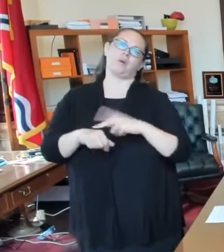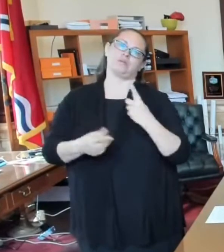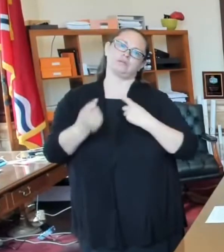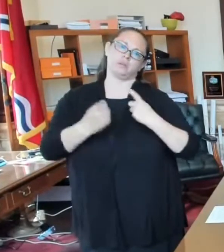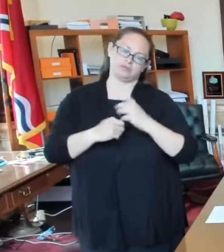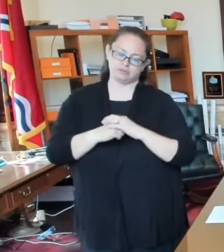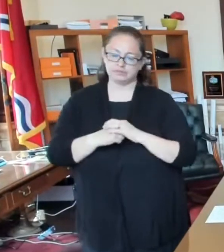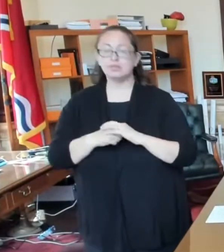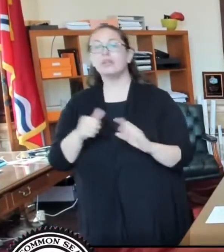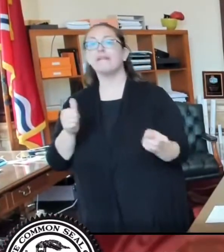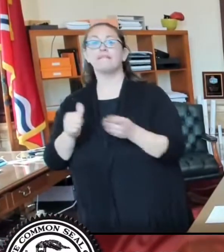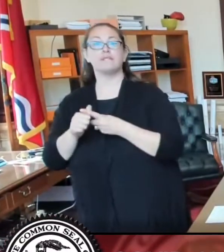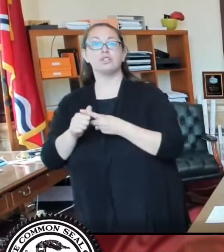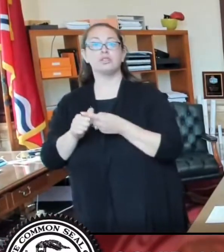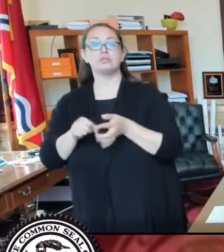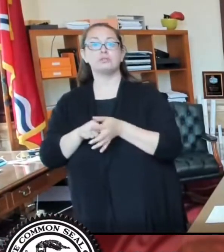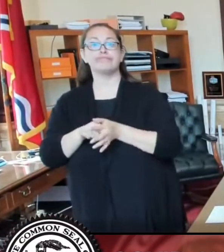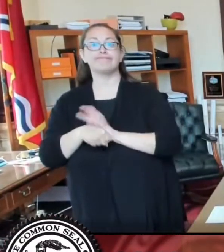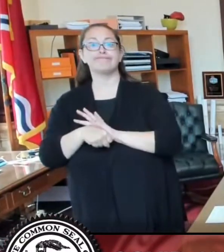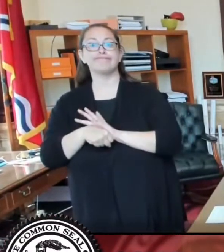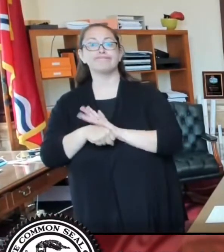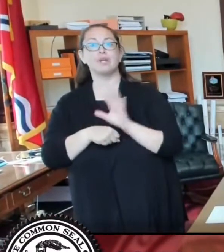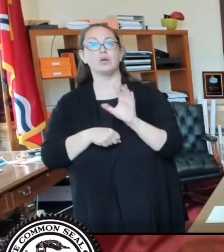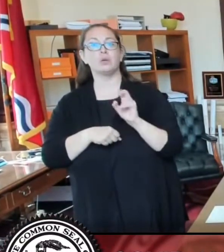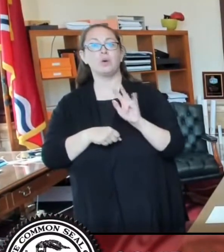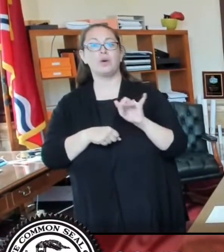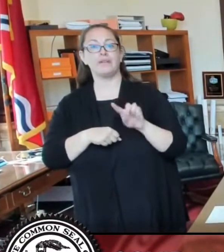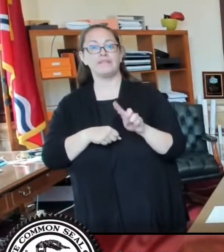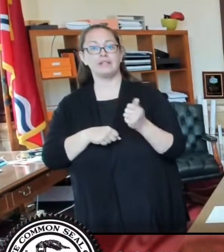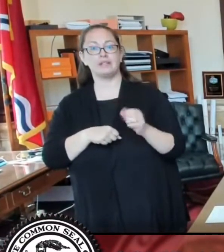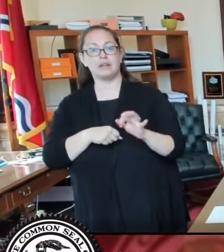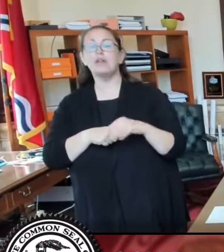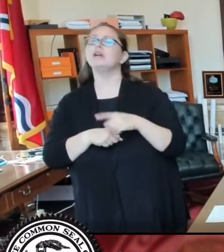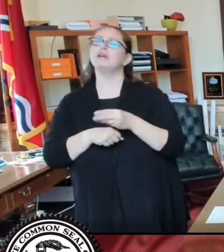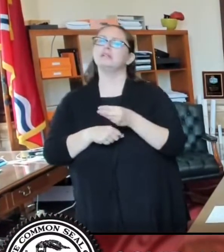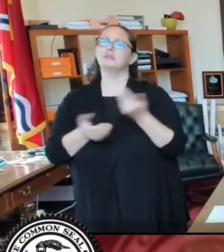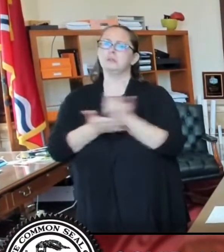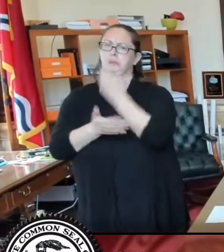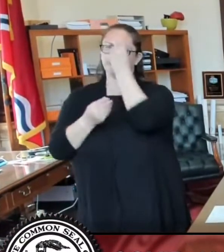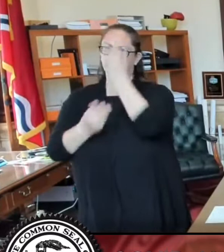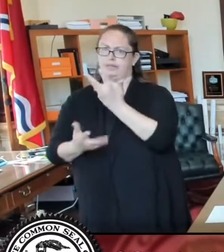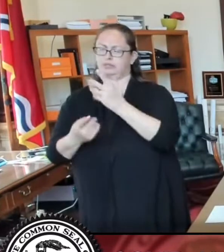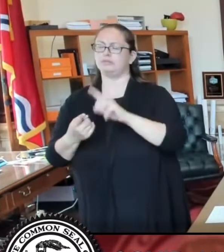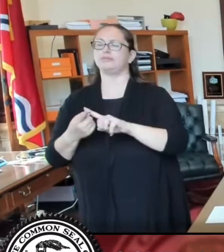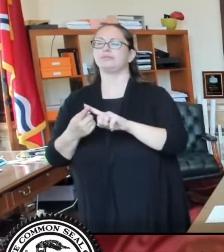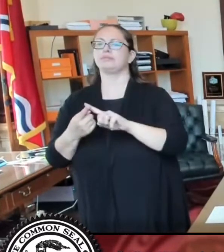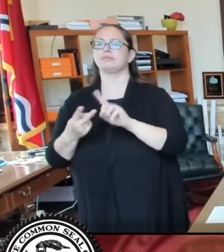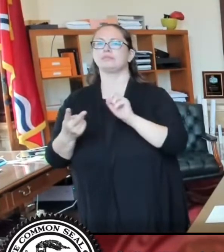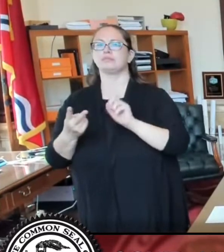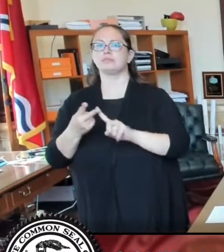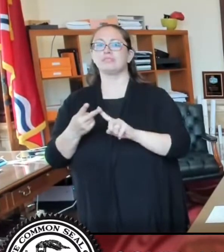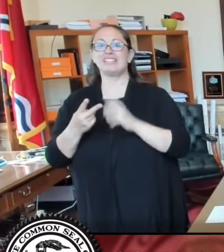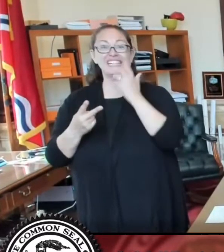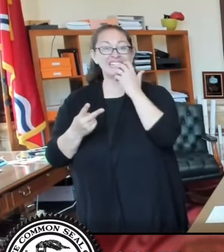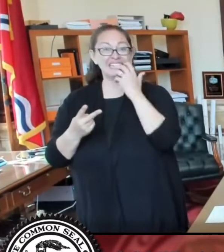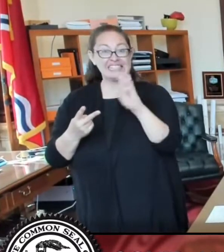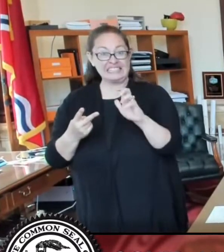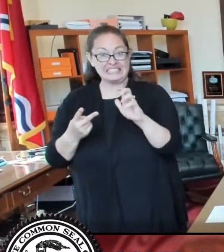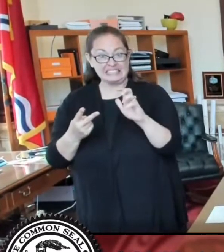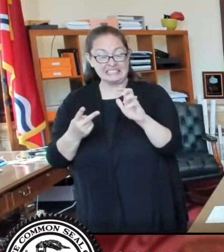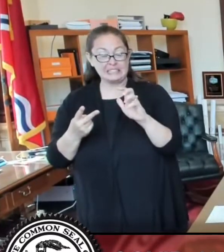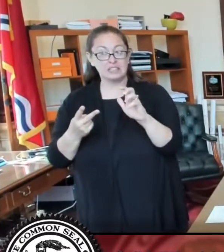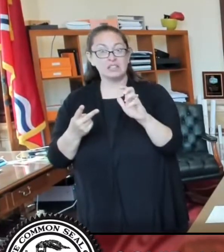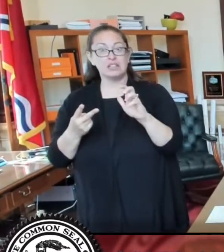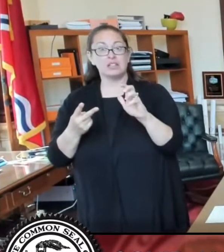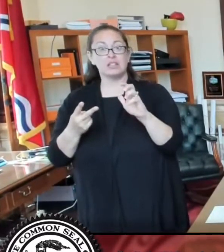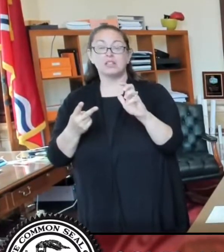First thing we'll talk about is COVID, and there's some new information on that. Second thing we're going to talk briefly about is the heat, and